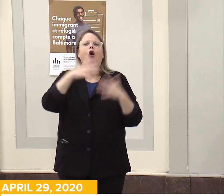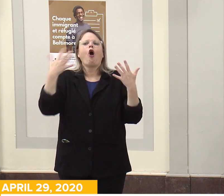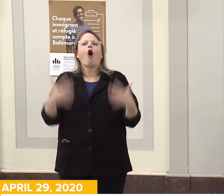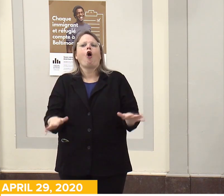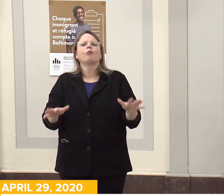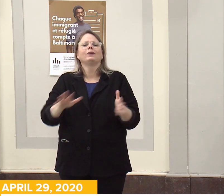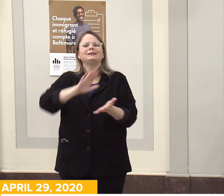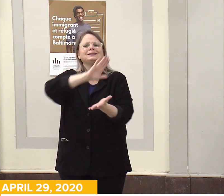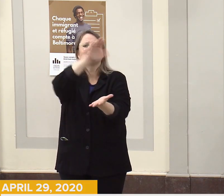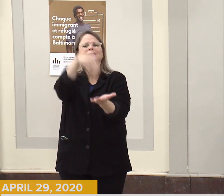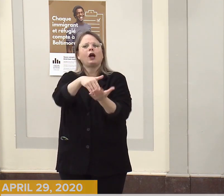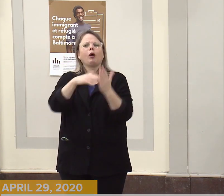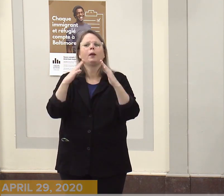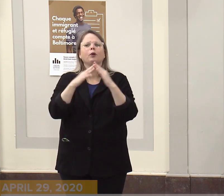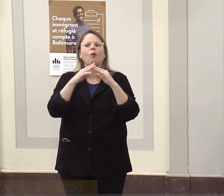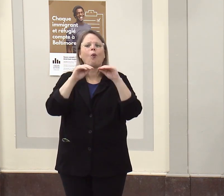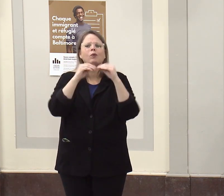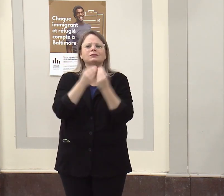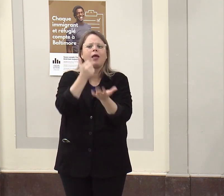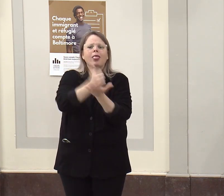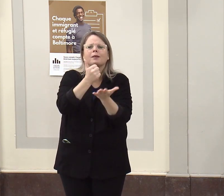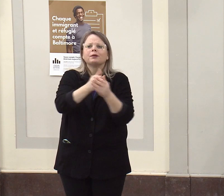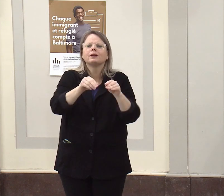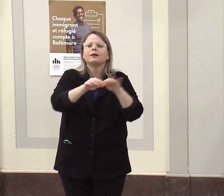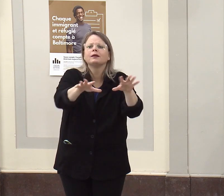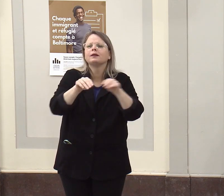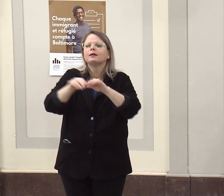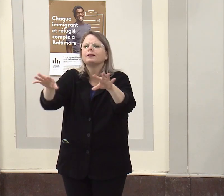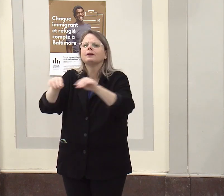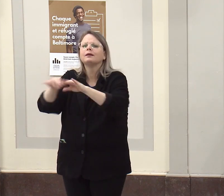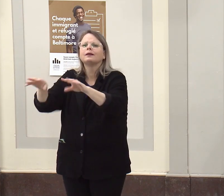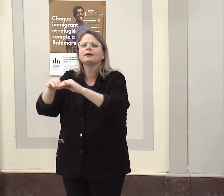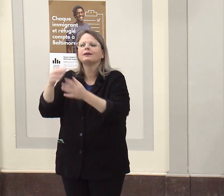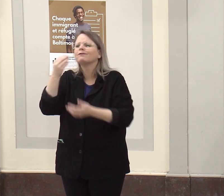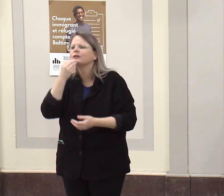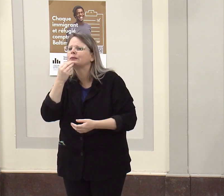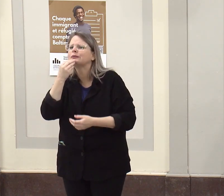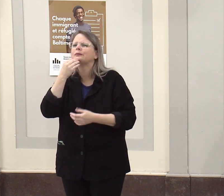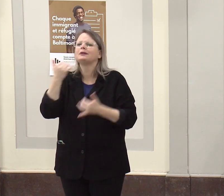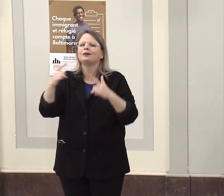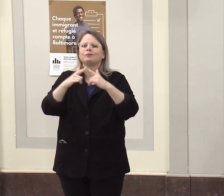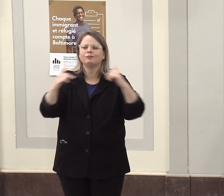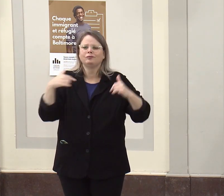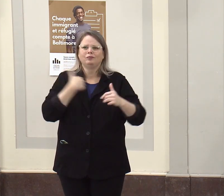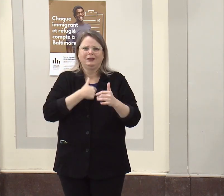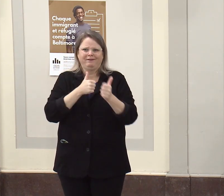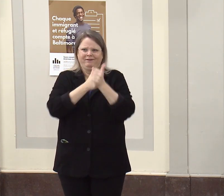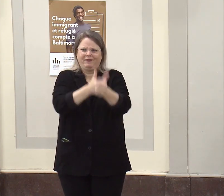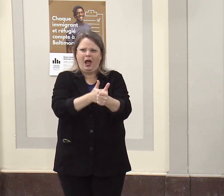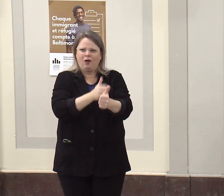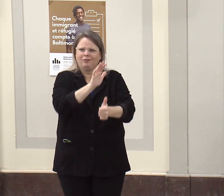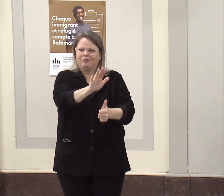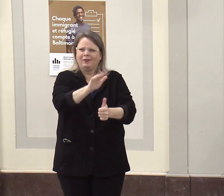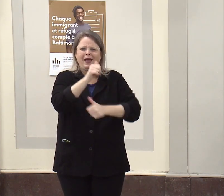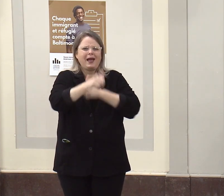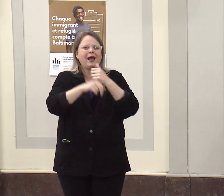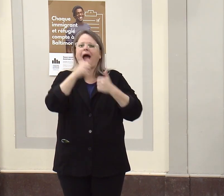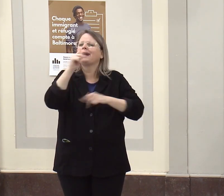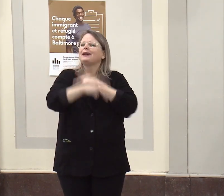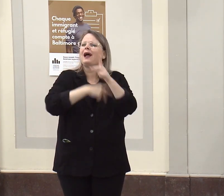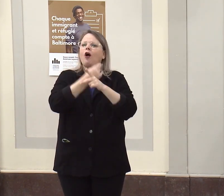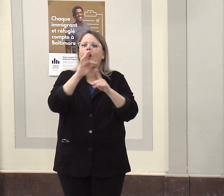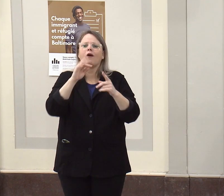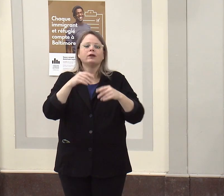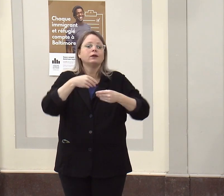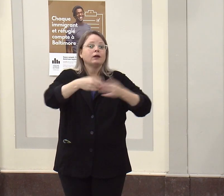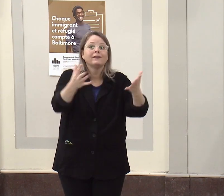for relief, for food, for help, for assistance. So now we're just finding a way to dovetail any type of relief they're providing to their neighbors with some messages